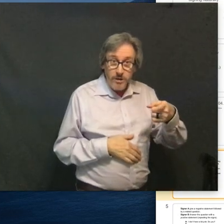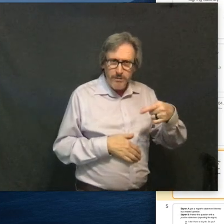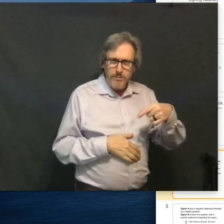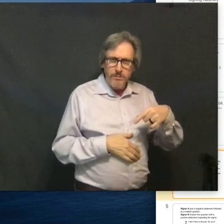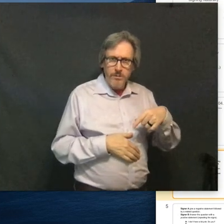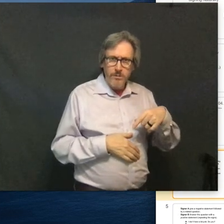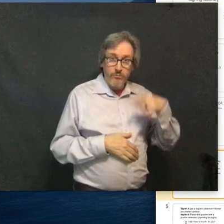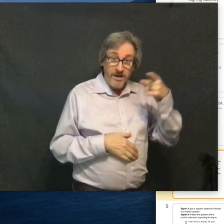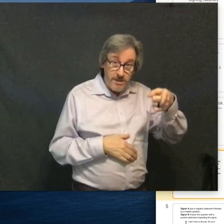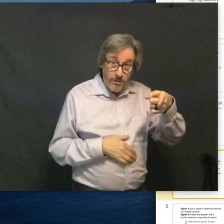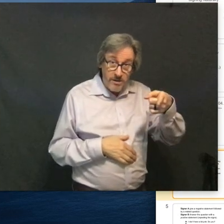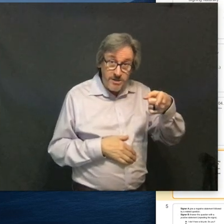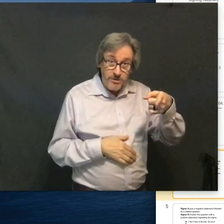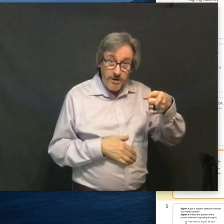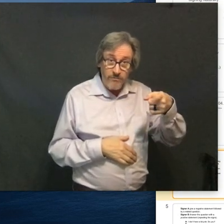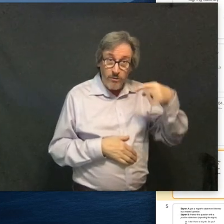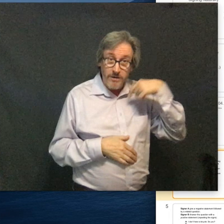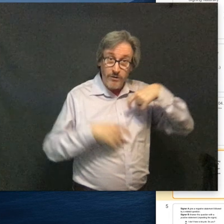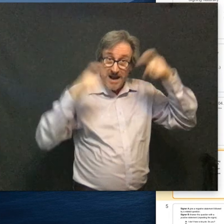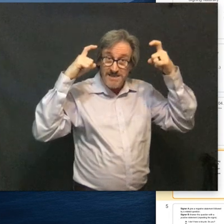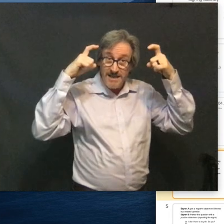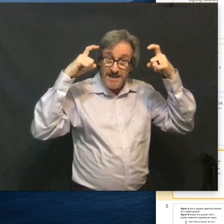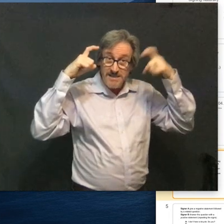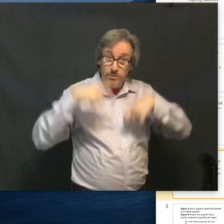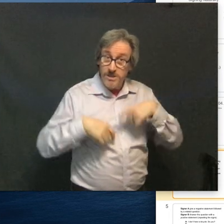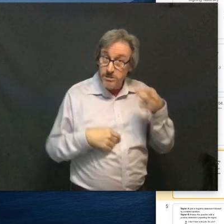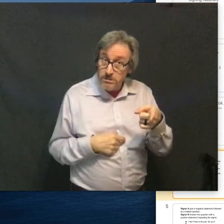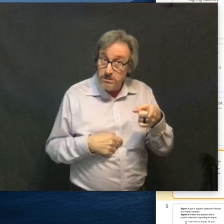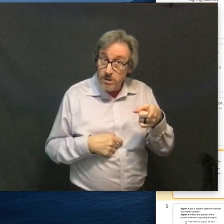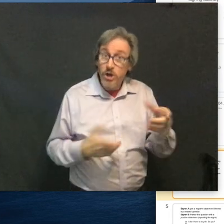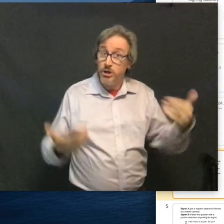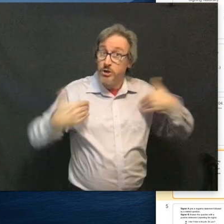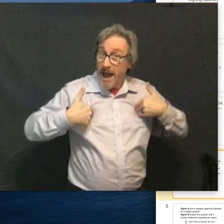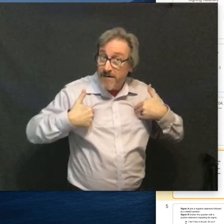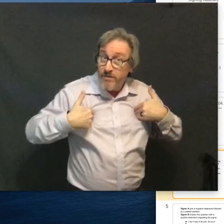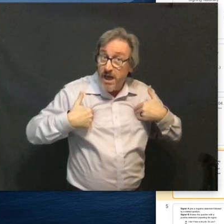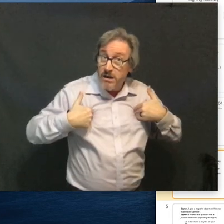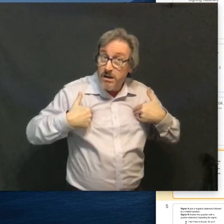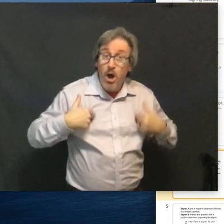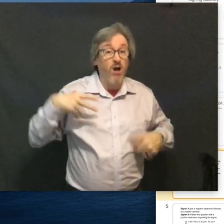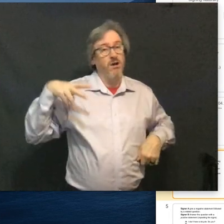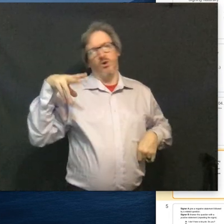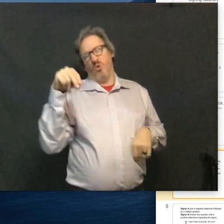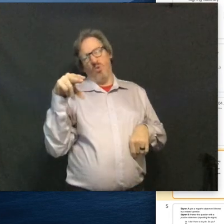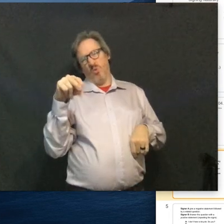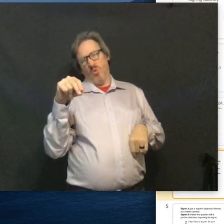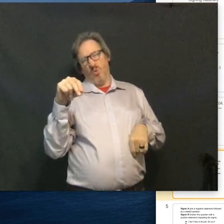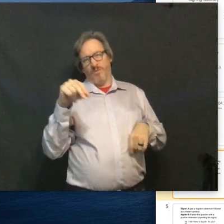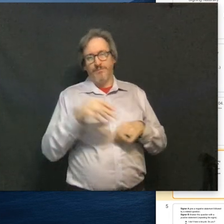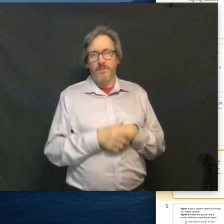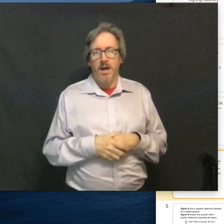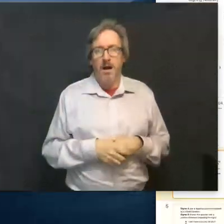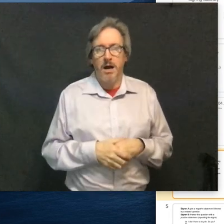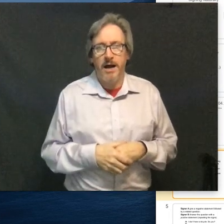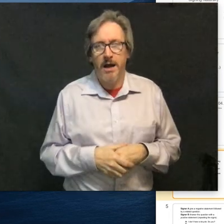Question, right? Raising your brows and tilt your head forward if you're asking a yes, no question. Do you have that? No.